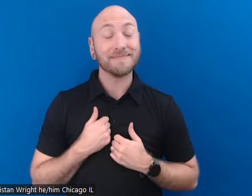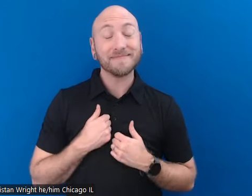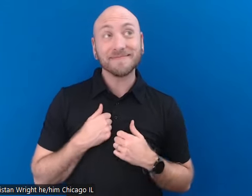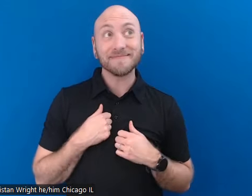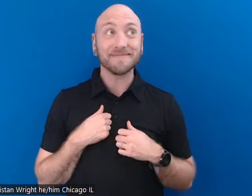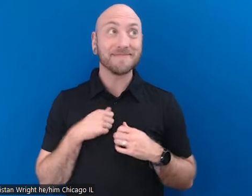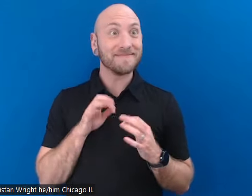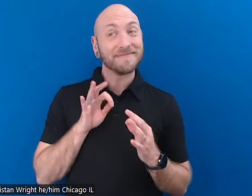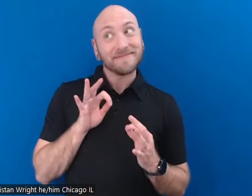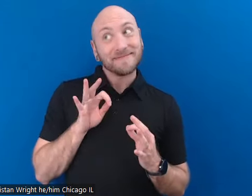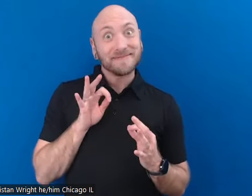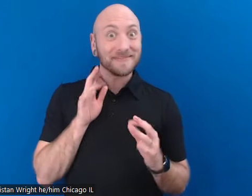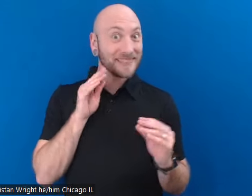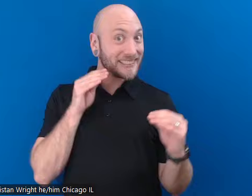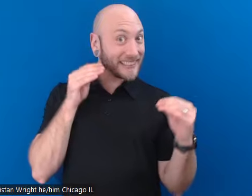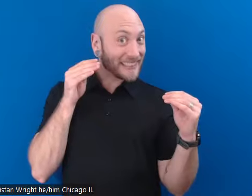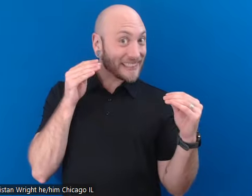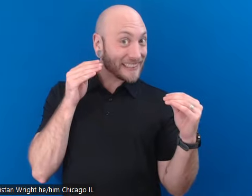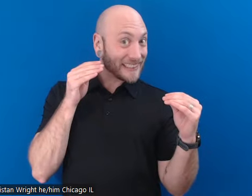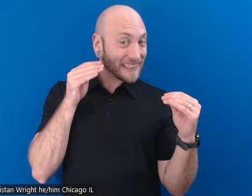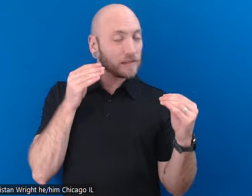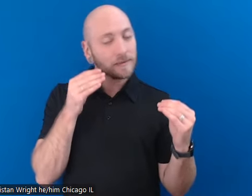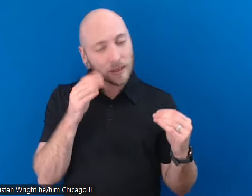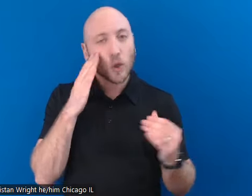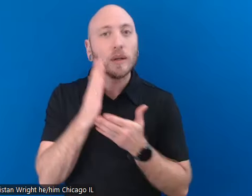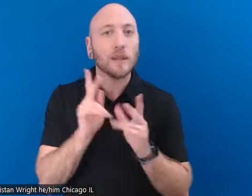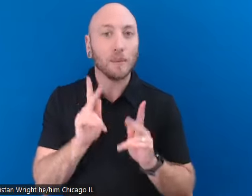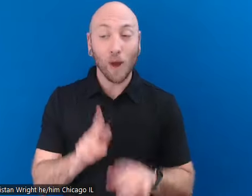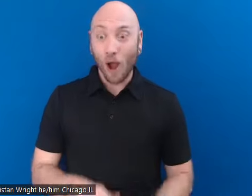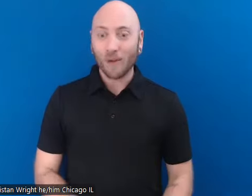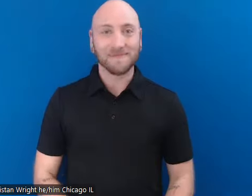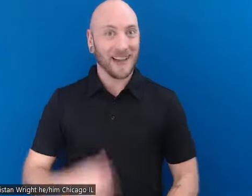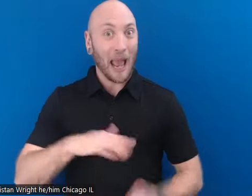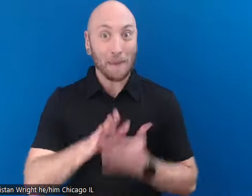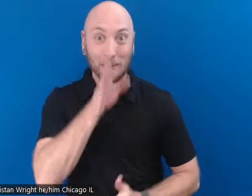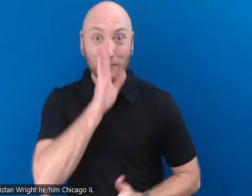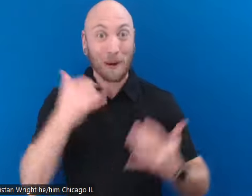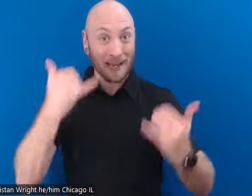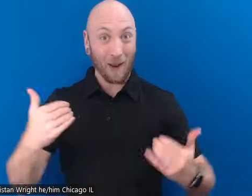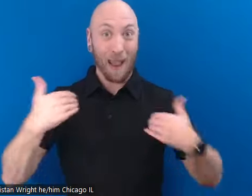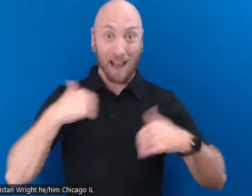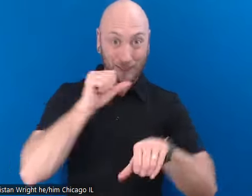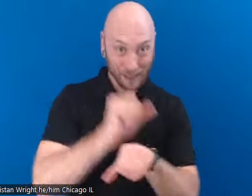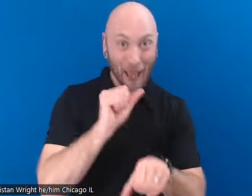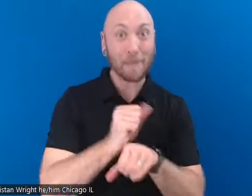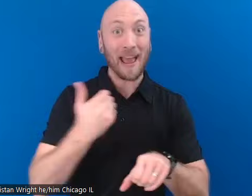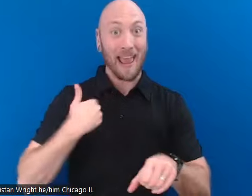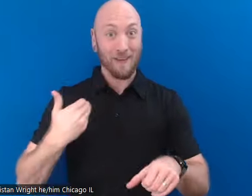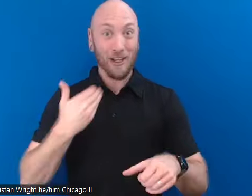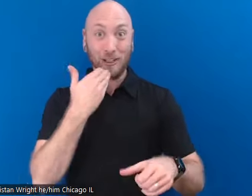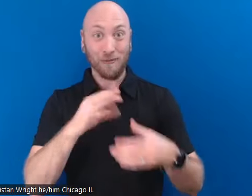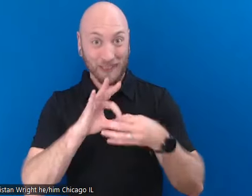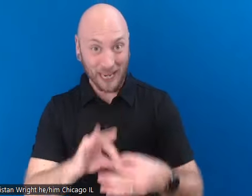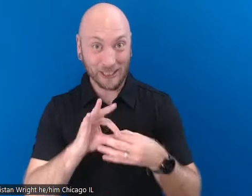I hear people talk and it's like they have like the relationship again and the job again and they have everything they want. There's still things about my